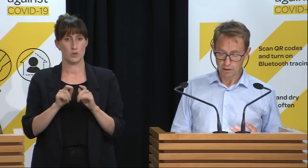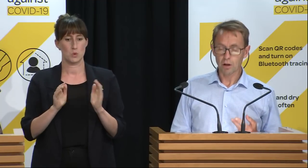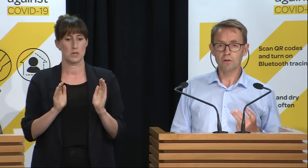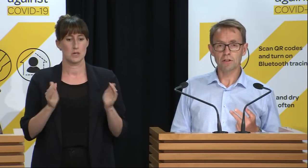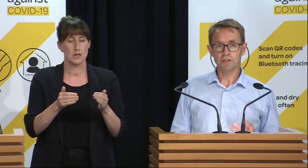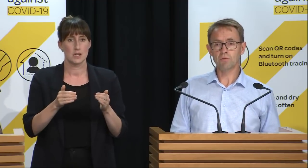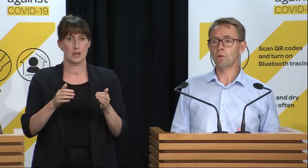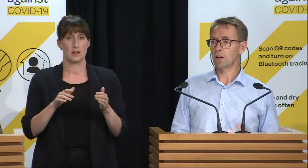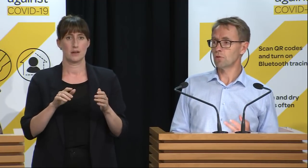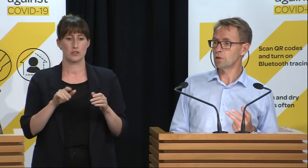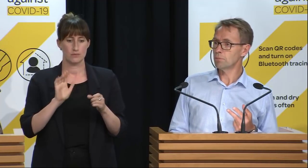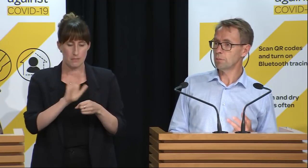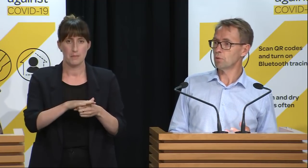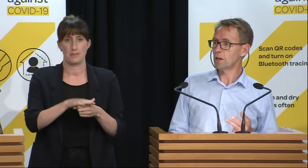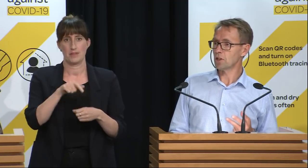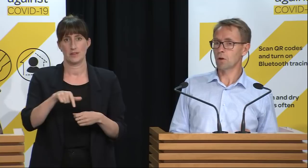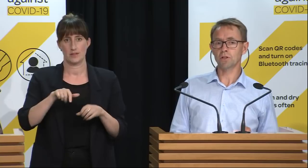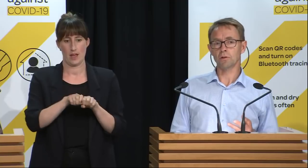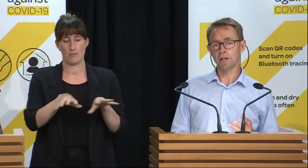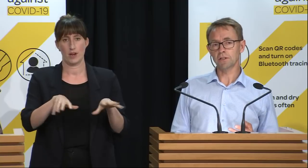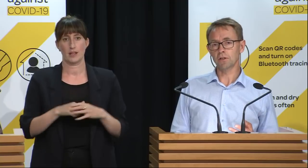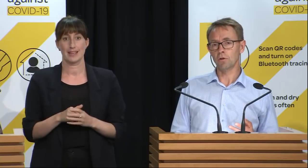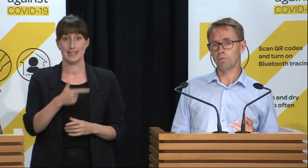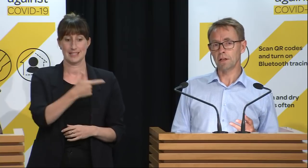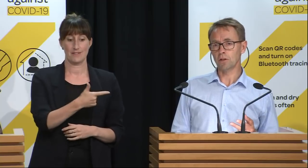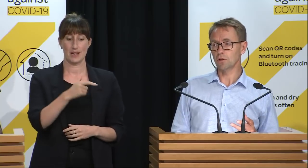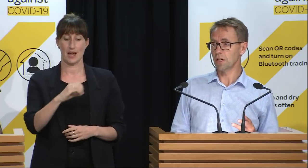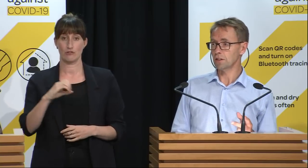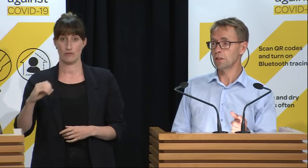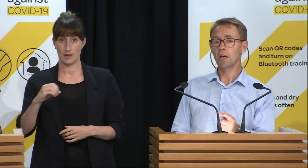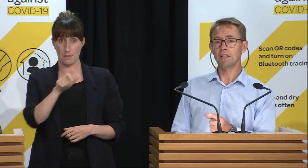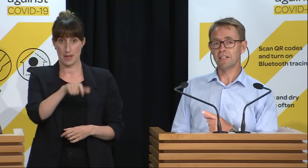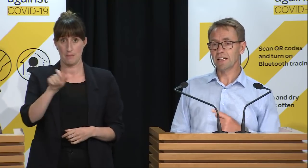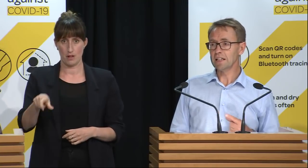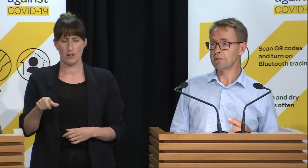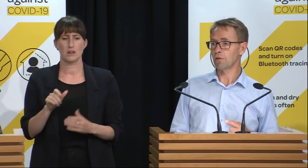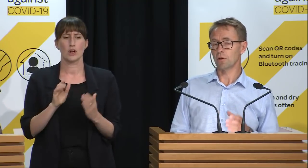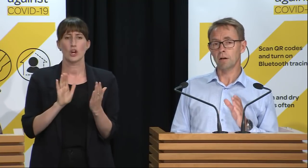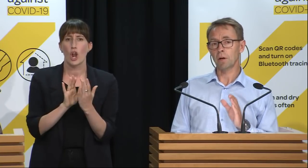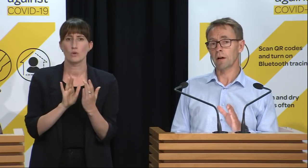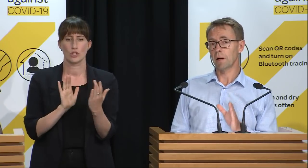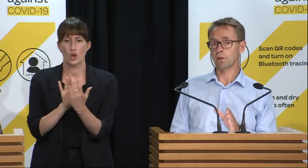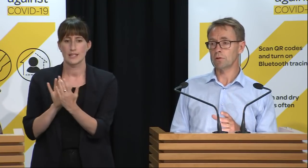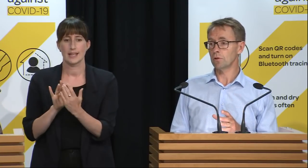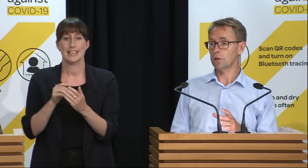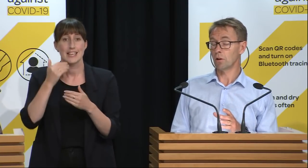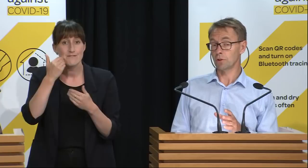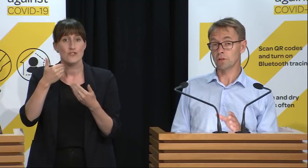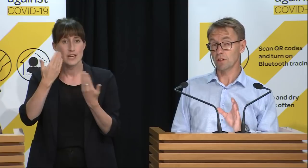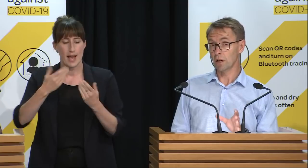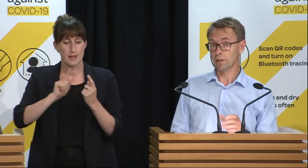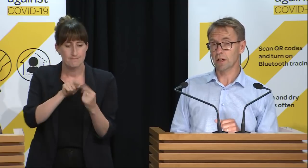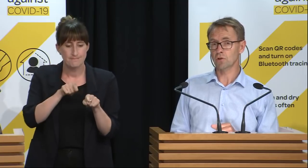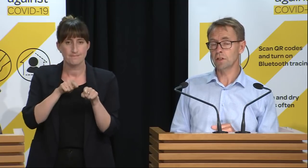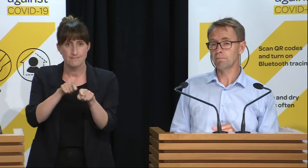have been several hundred people as close contacts who have been contacted daily and followed up by our public health